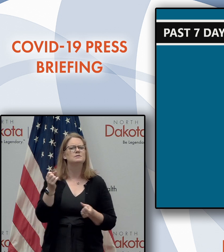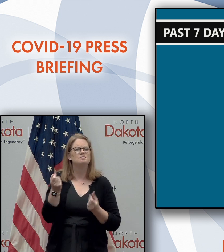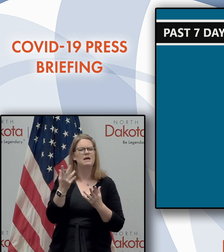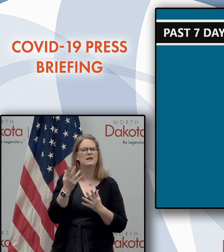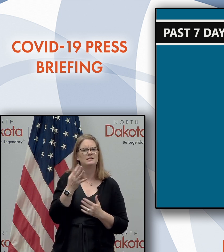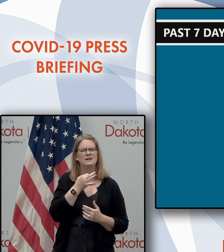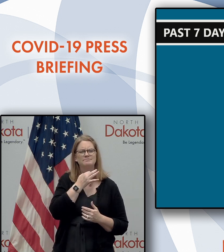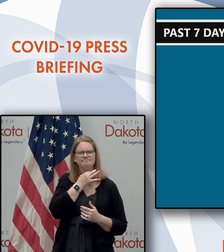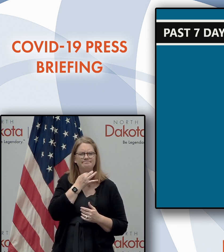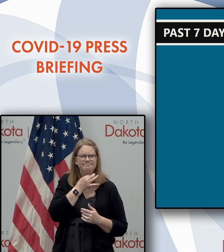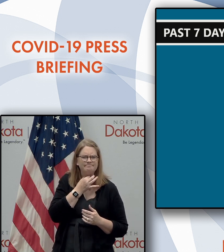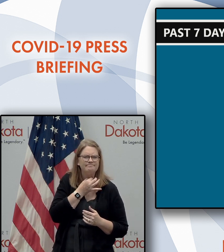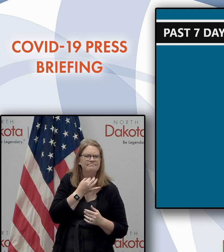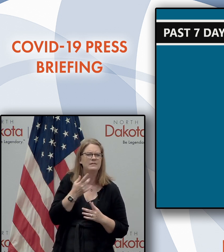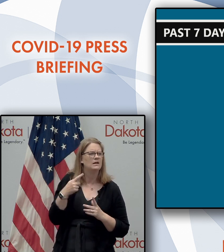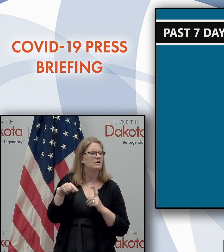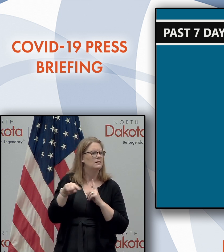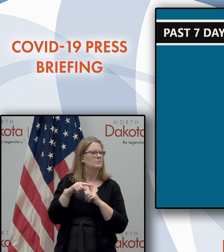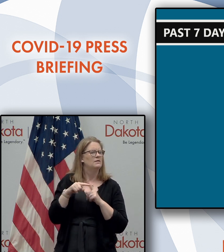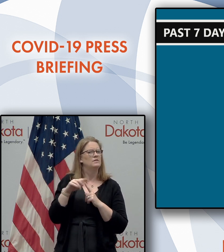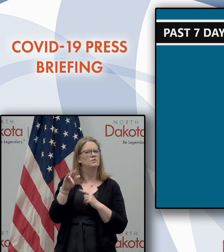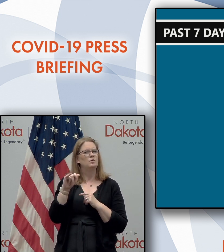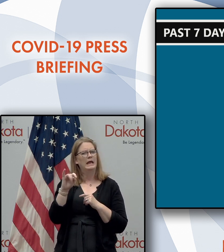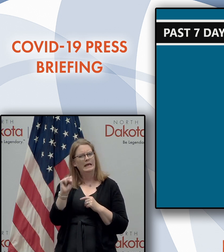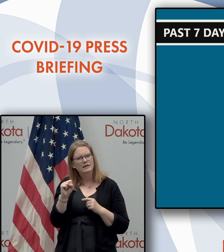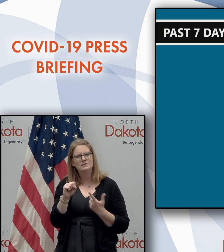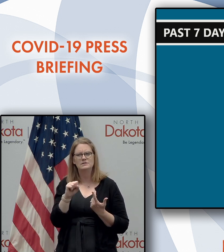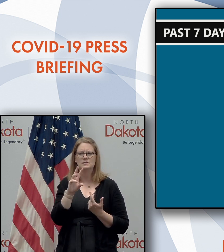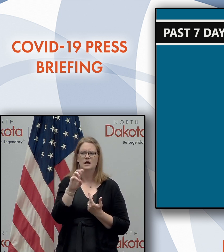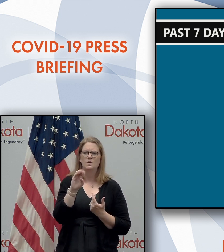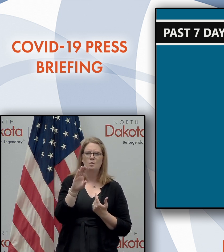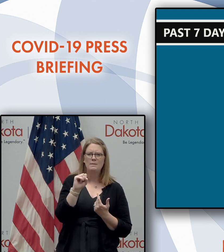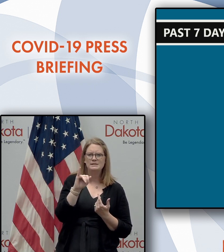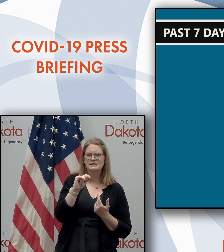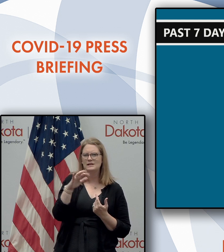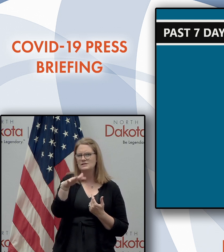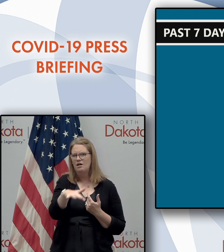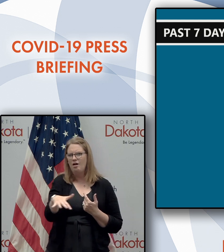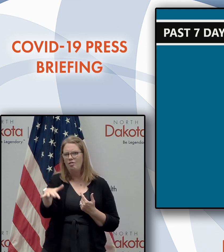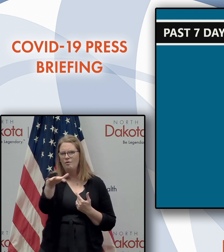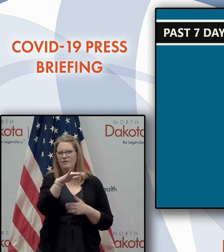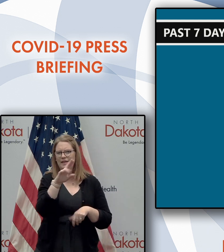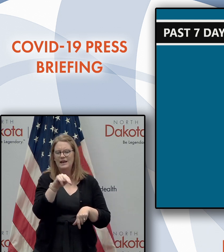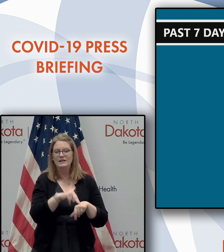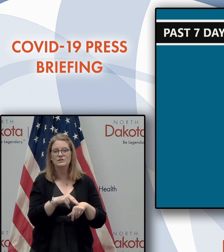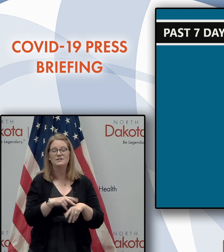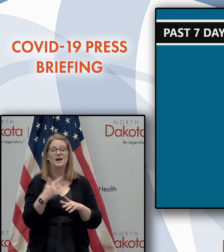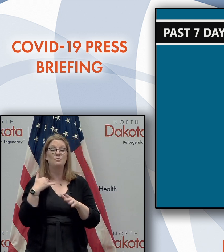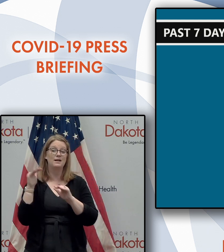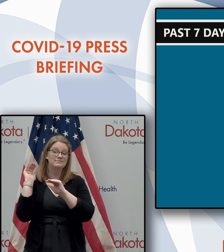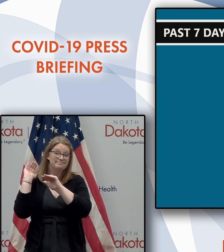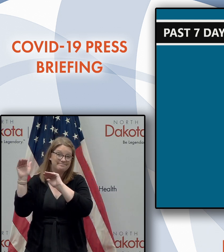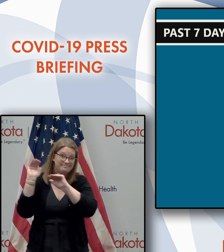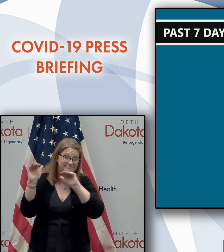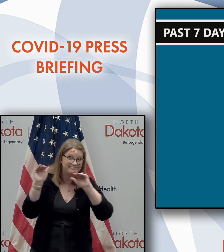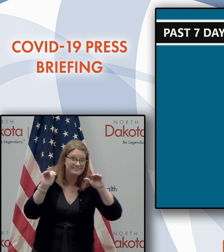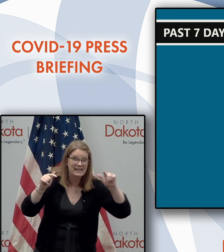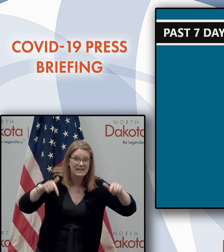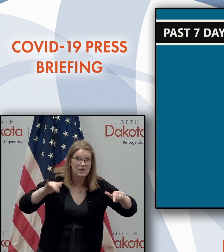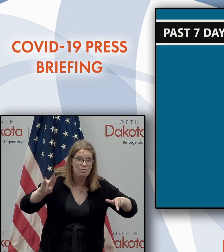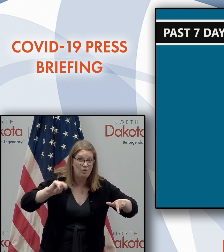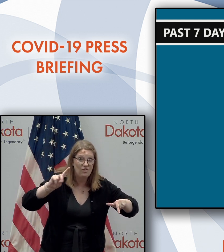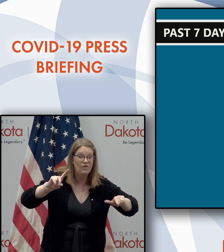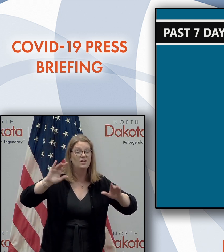rates. Different websites around the nation use them. I want to, again, share with everybody in North Dakota so they're clear about our